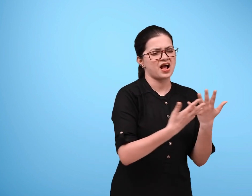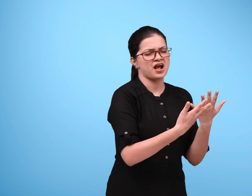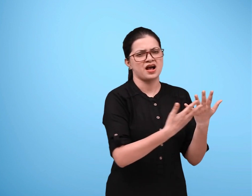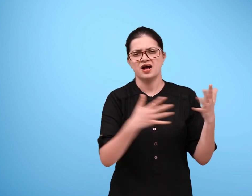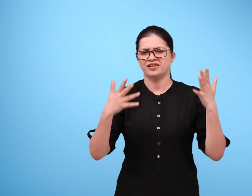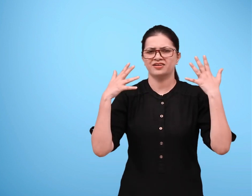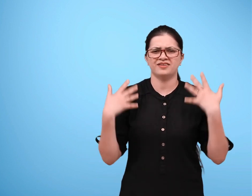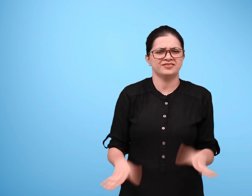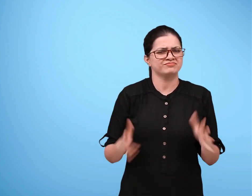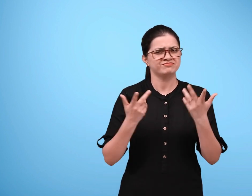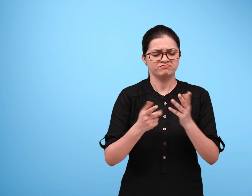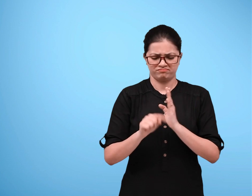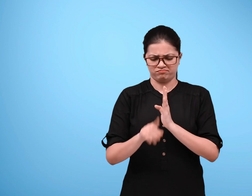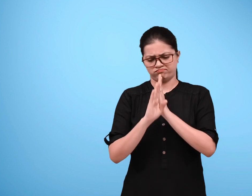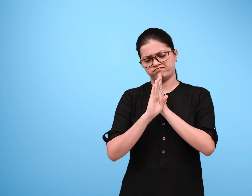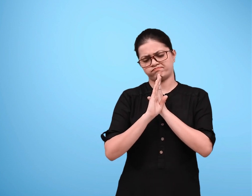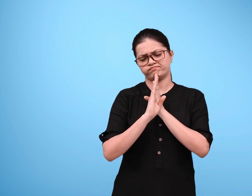Motion in a straight line is called